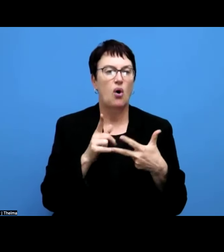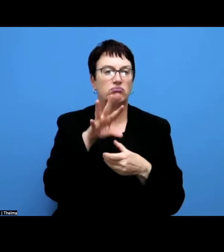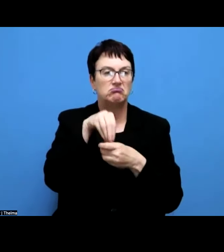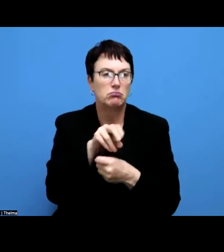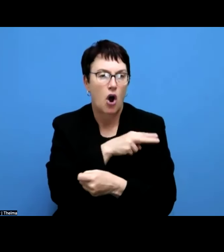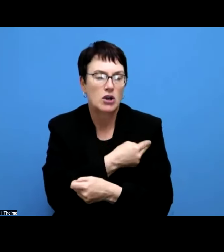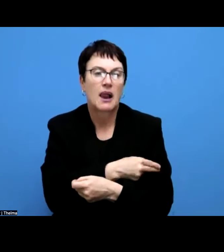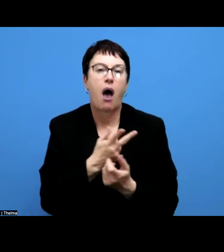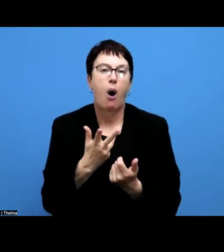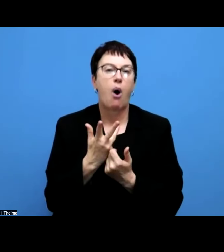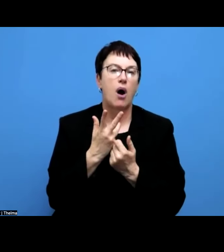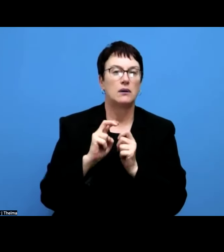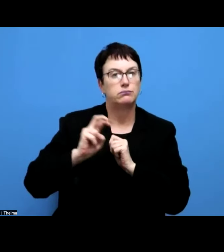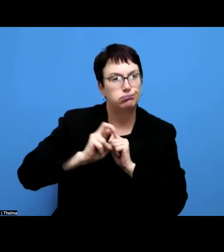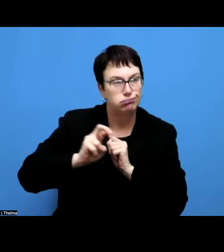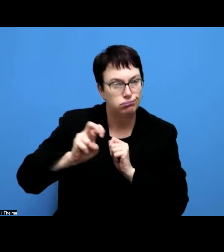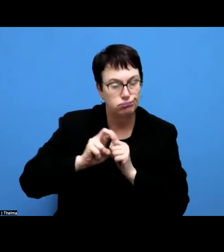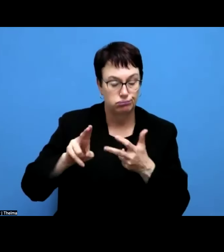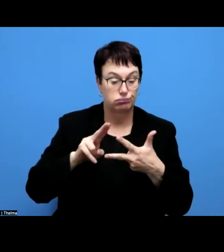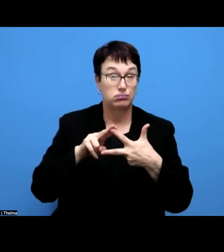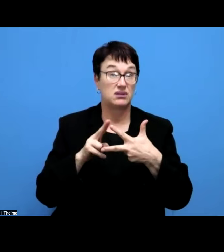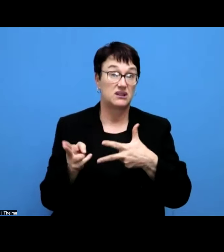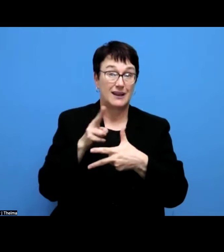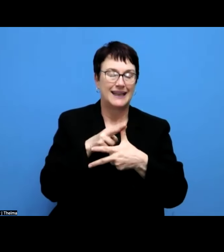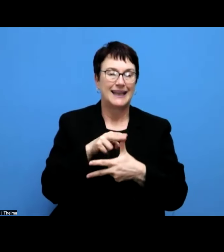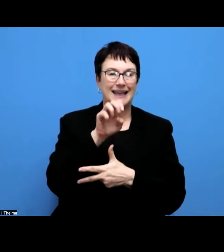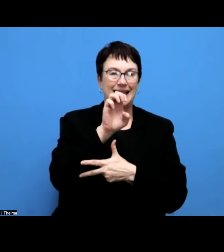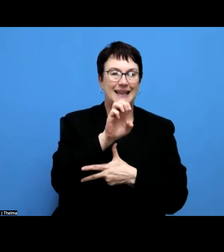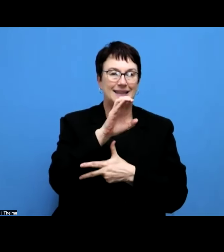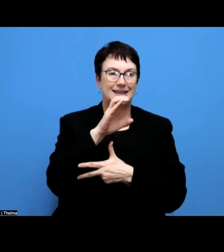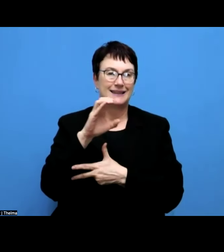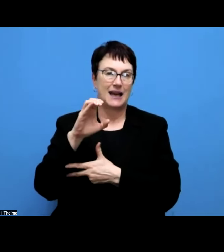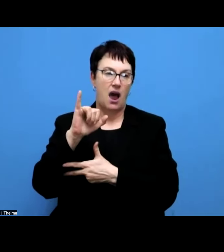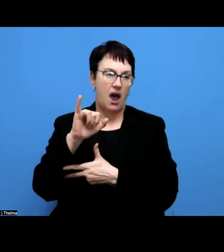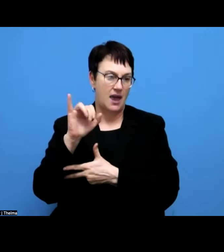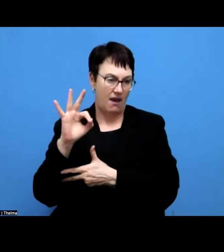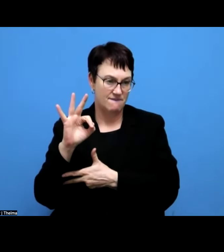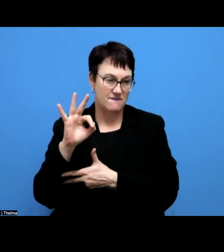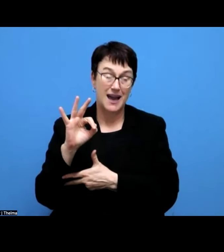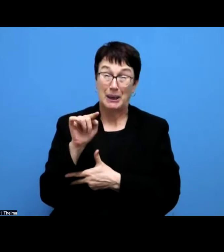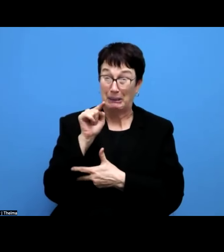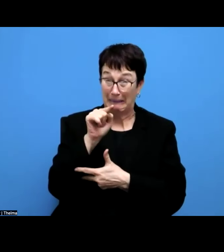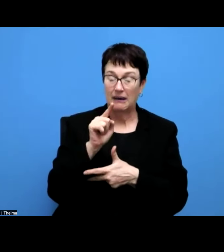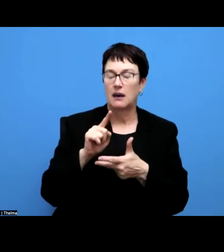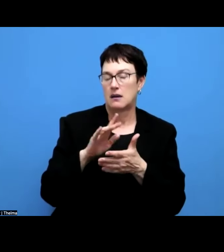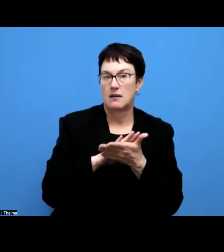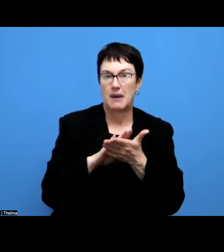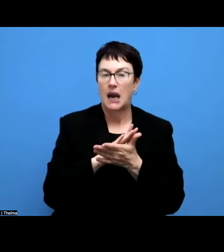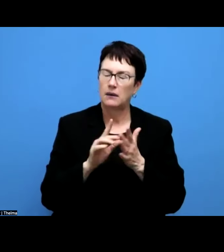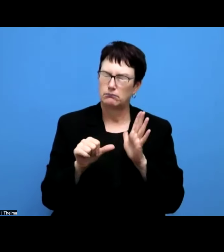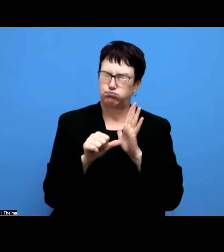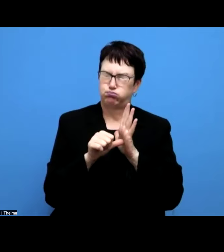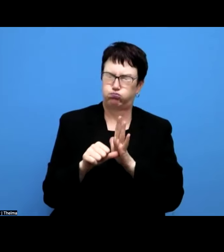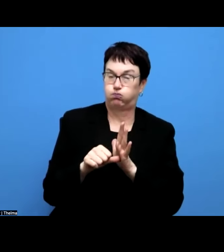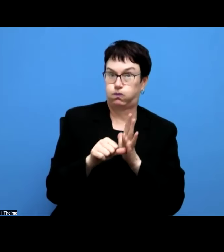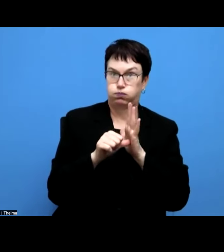the third one is the ECCIF, which means Emergency Chronic and Critical Illness Fund,